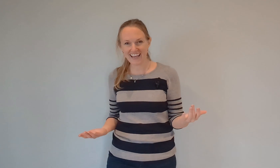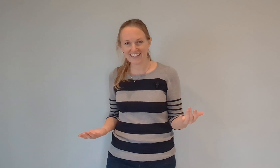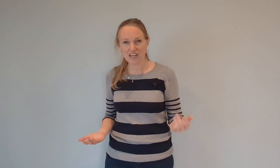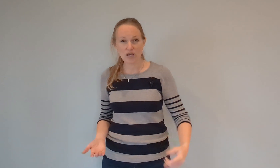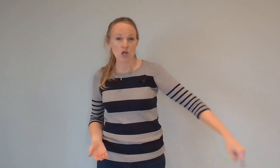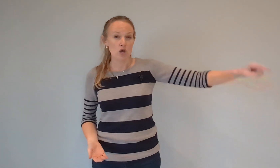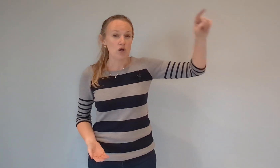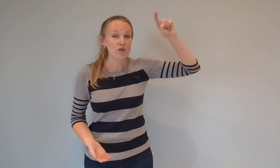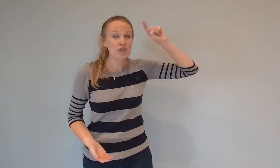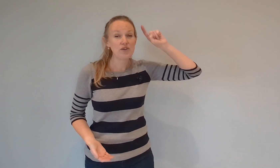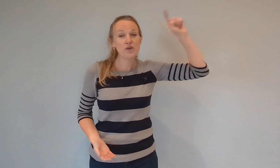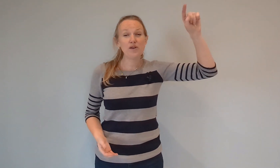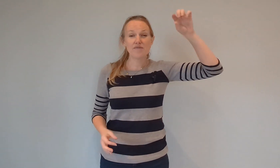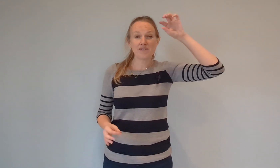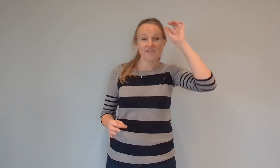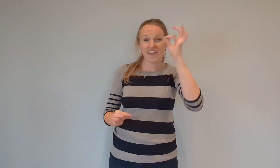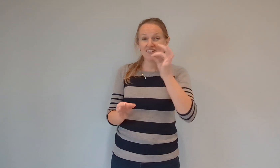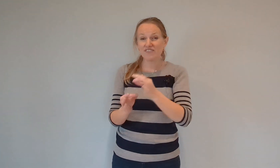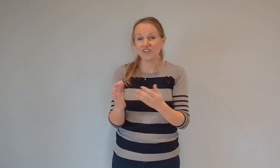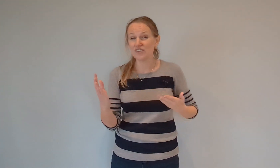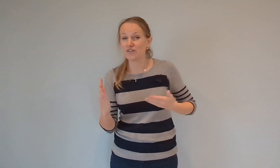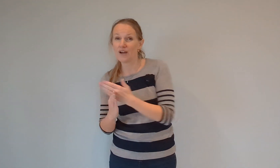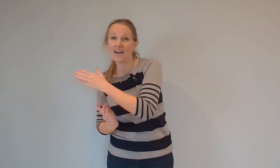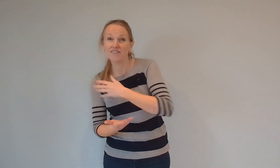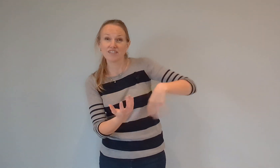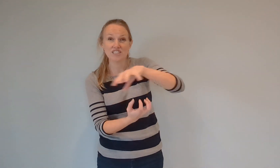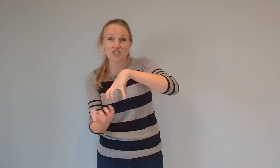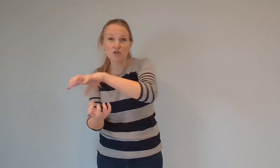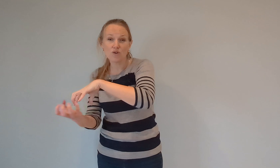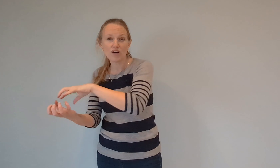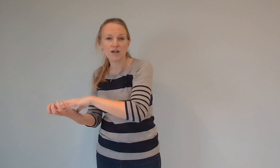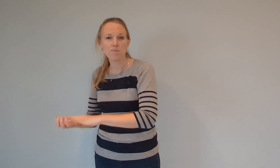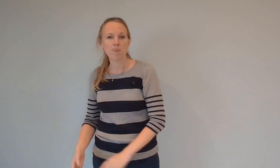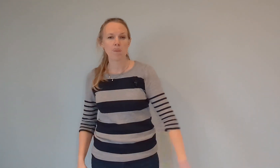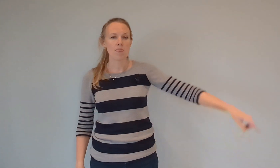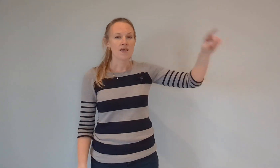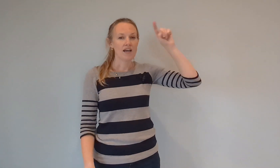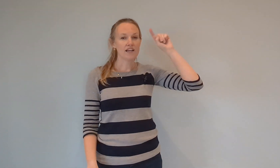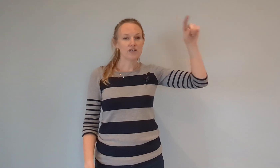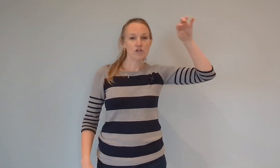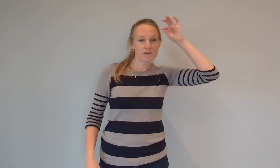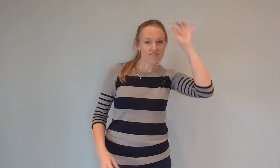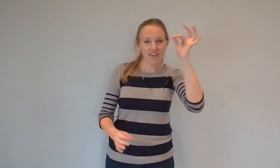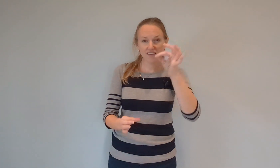again. You have been faithful through every storm, and you'll be